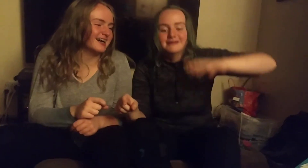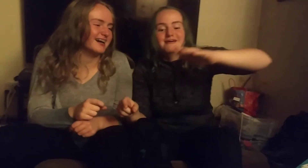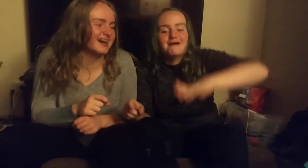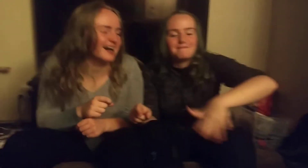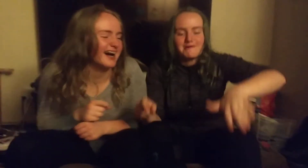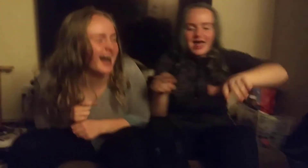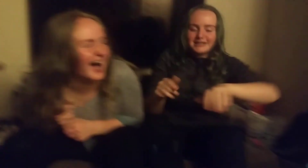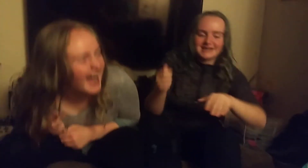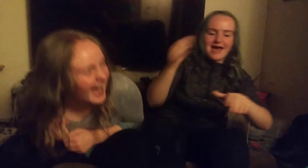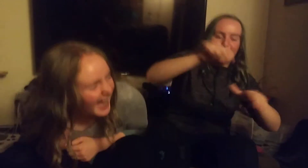pat it down.